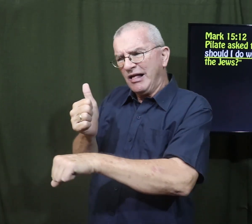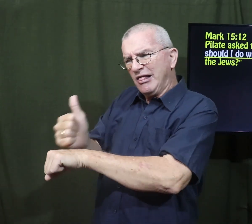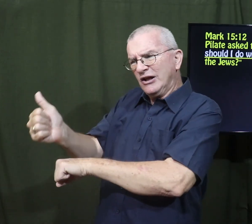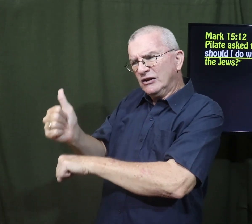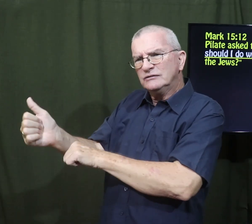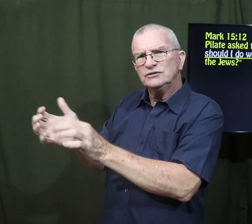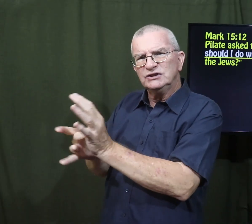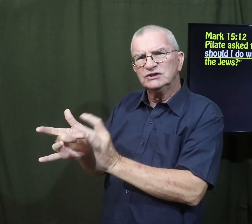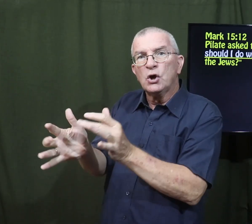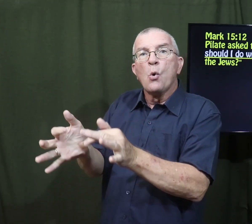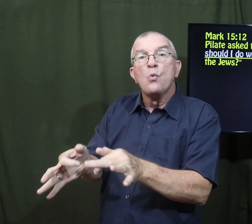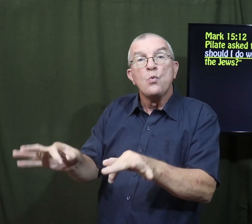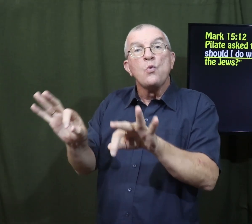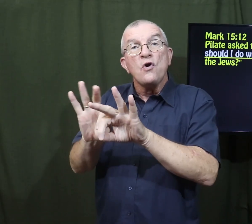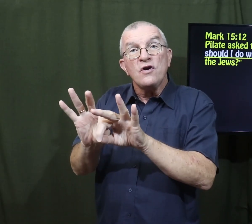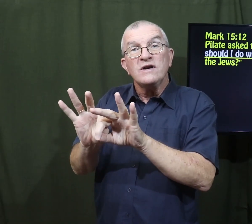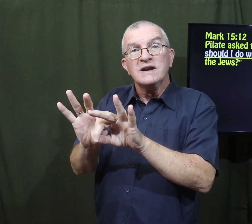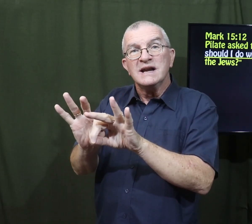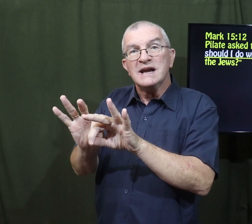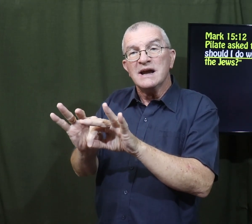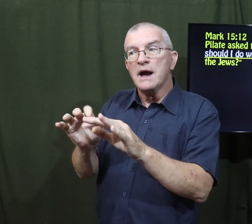to accuse him worthy of death.